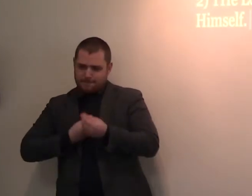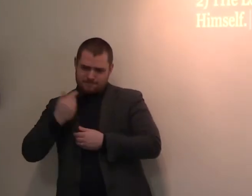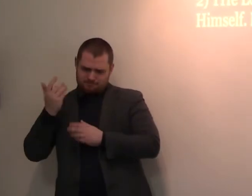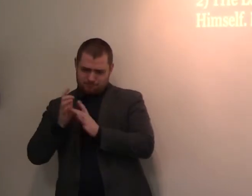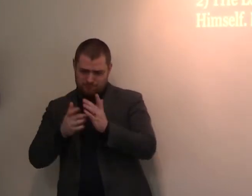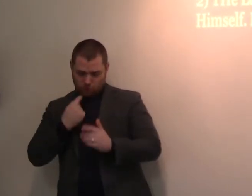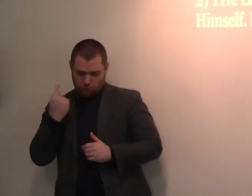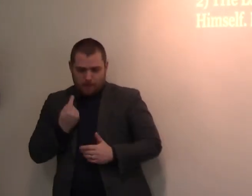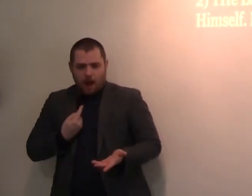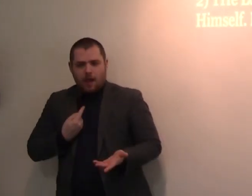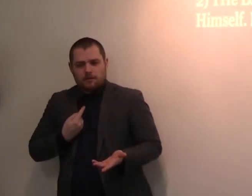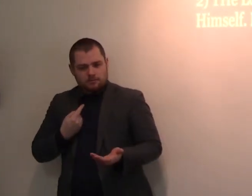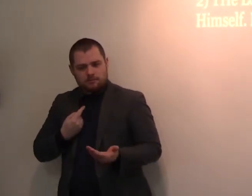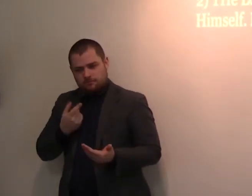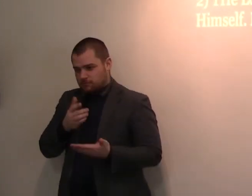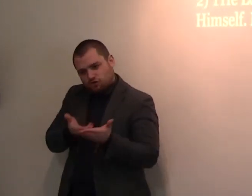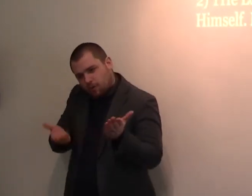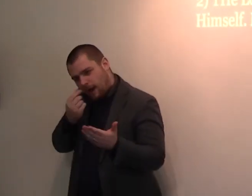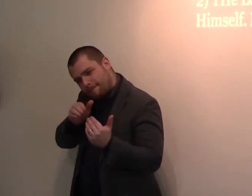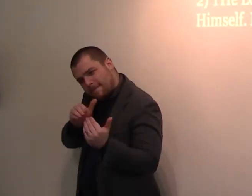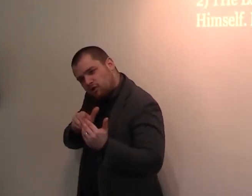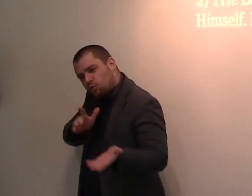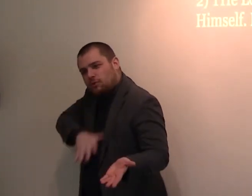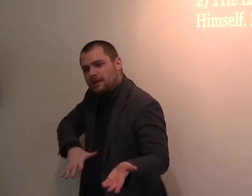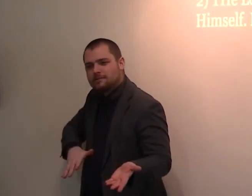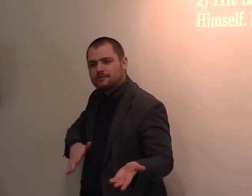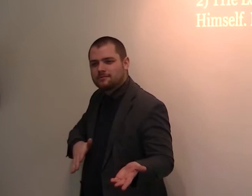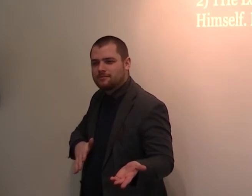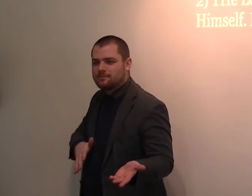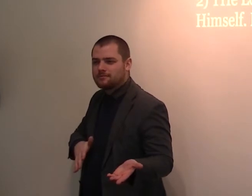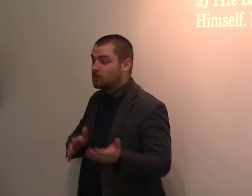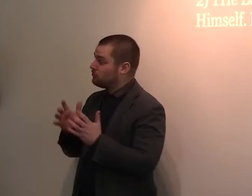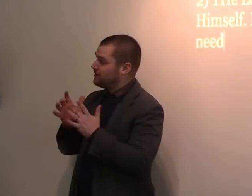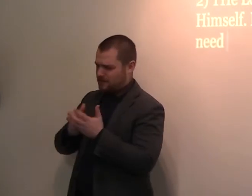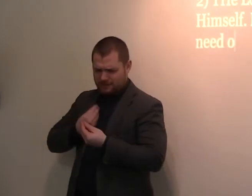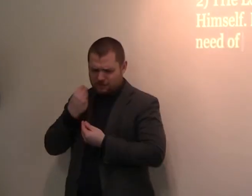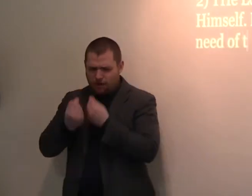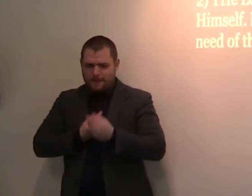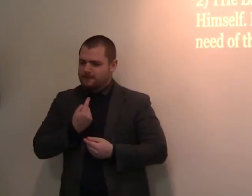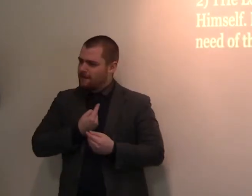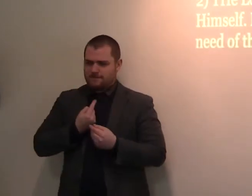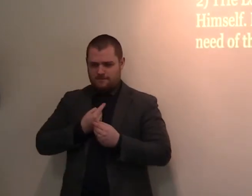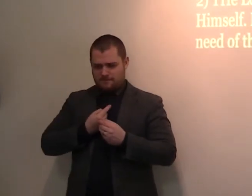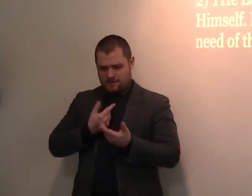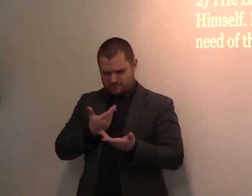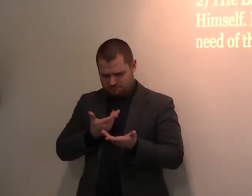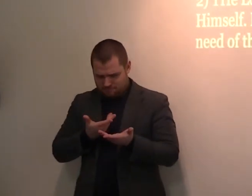needs of the Church of Sardis. And in describing himself, or in picturing himself, to give a